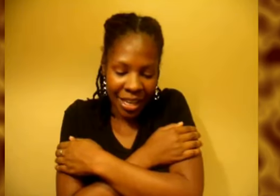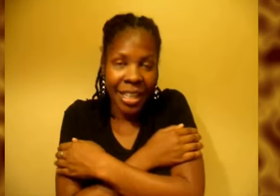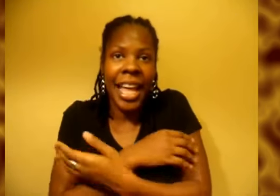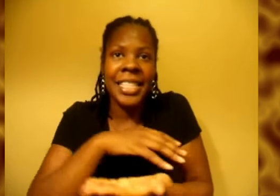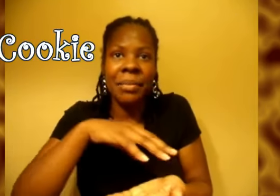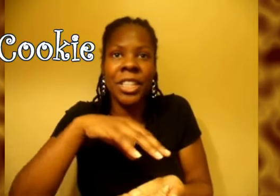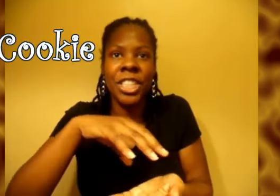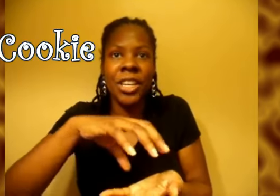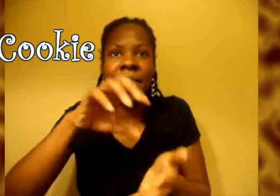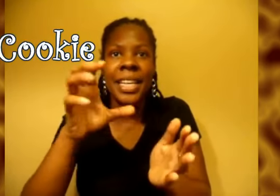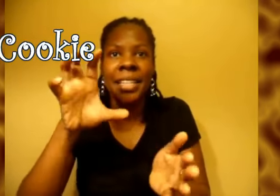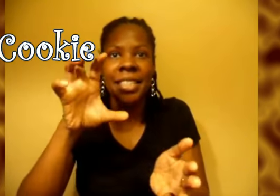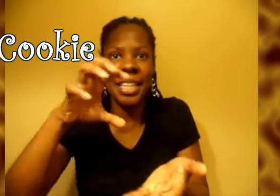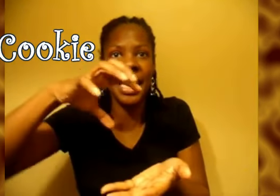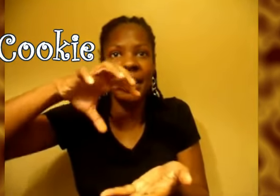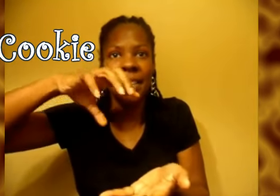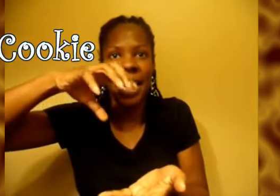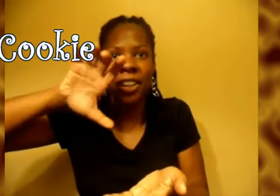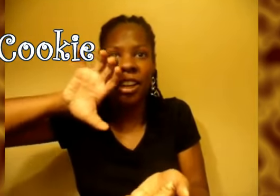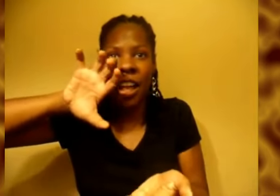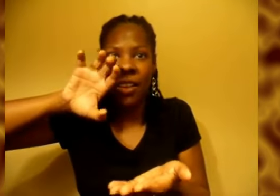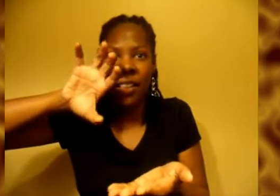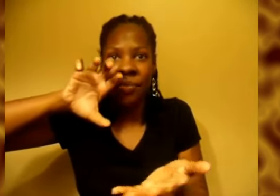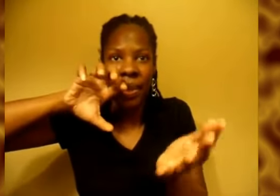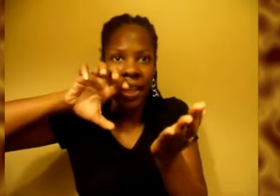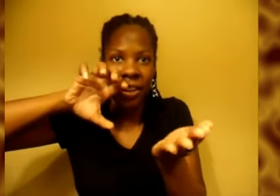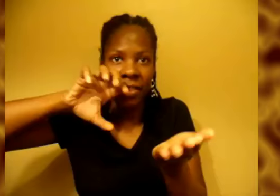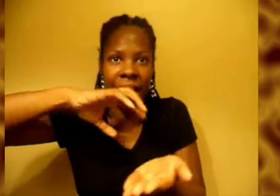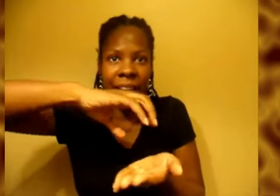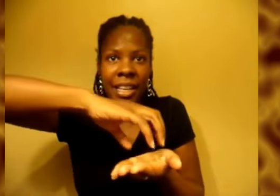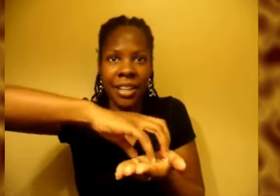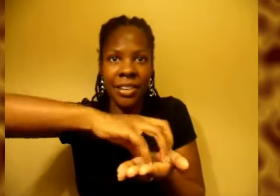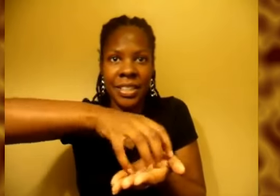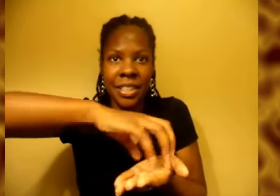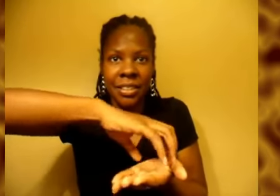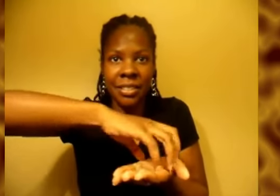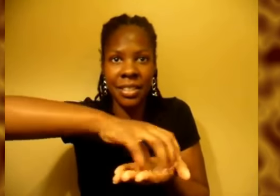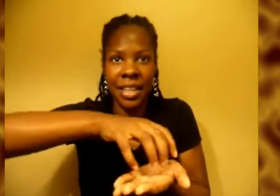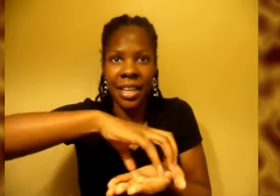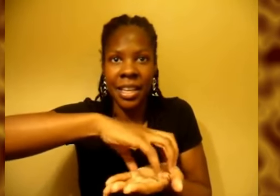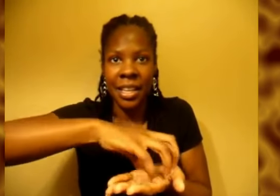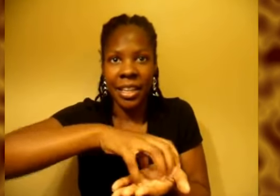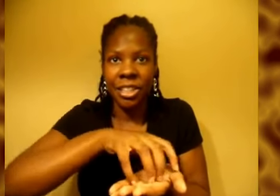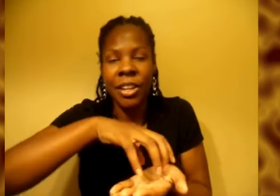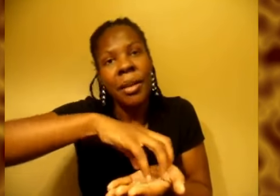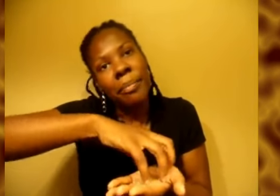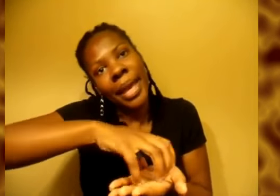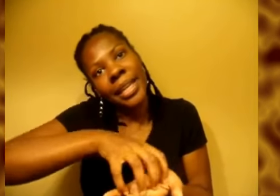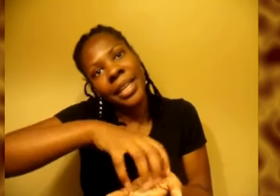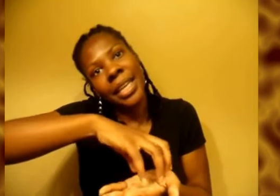And the last time I'm going to show you is cookie. You're going to take your claw in your other hand and you're going to go in circles. Like you're making a cookie